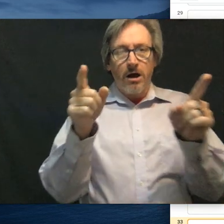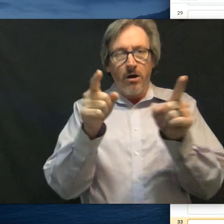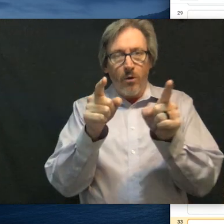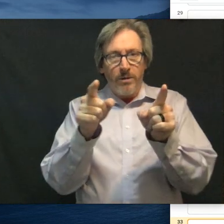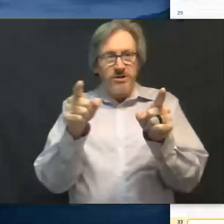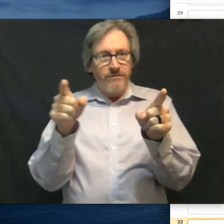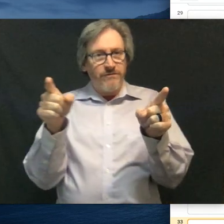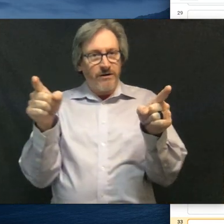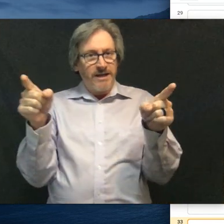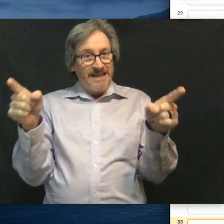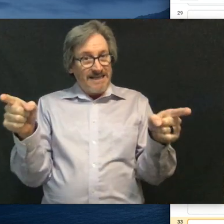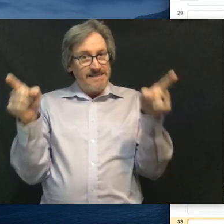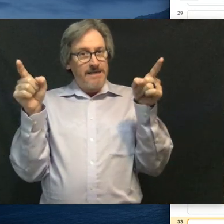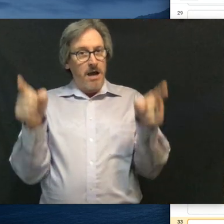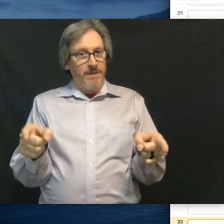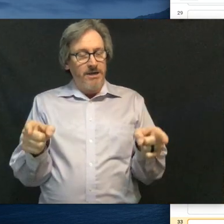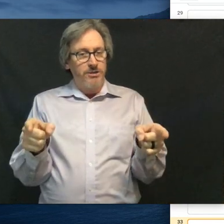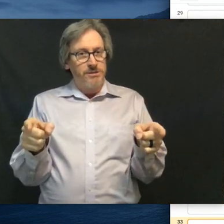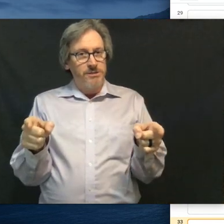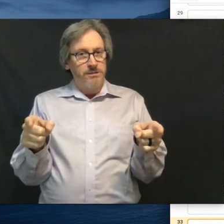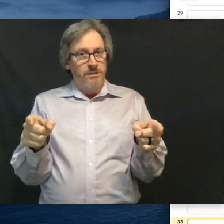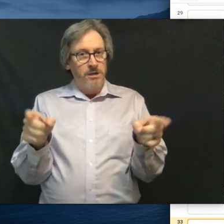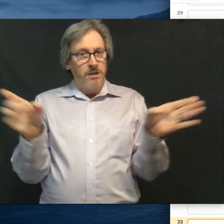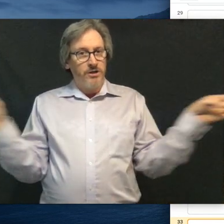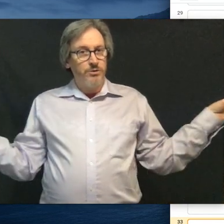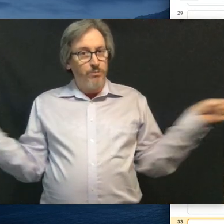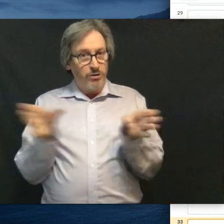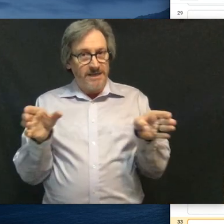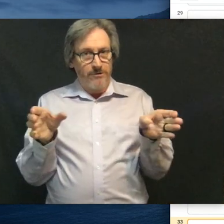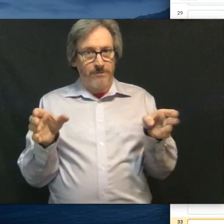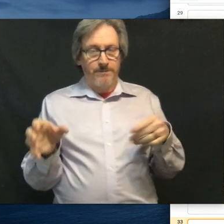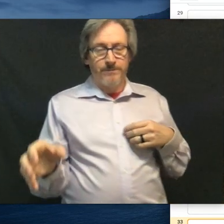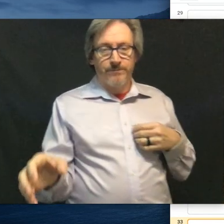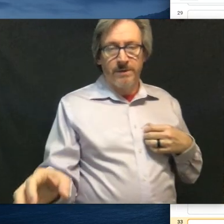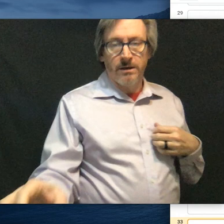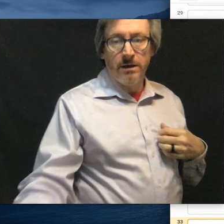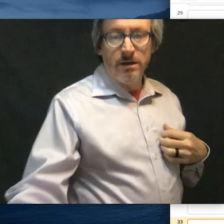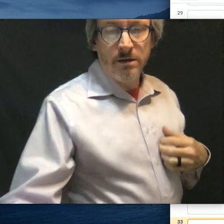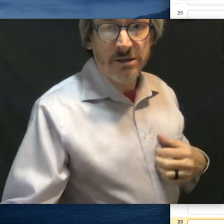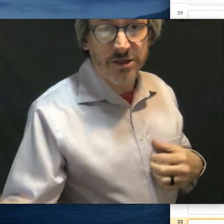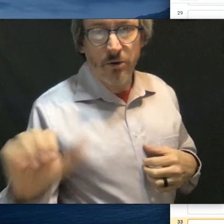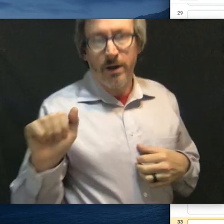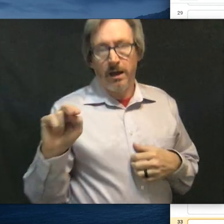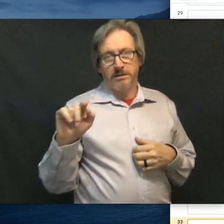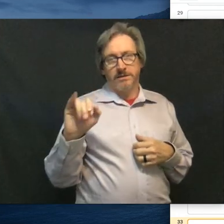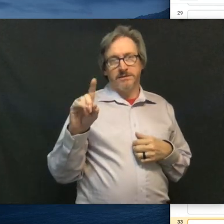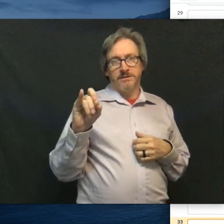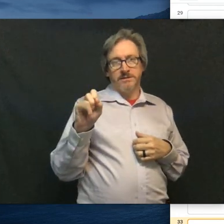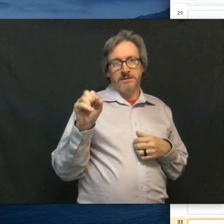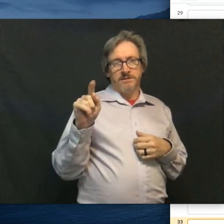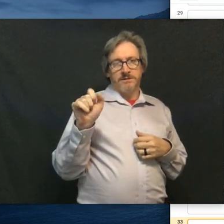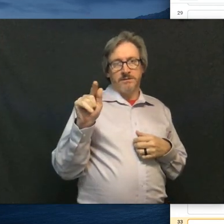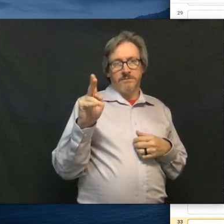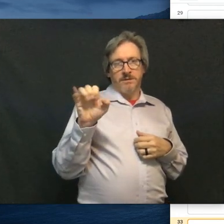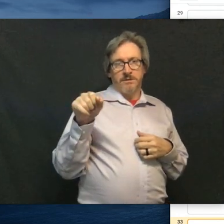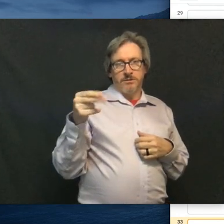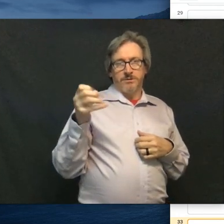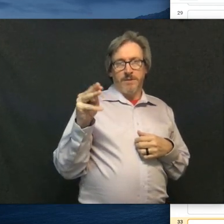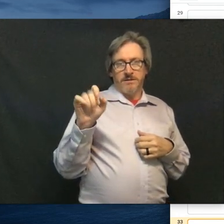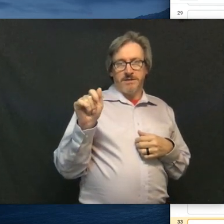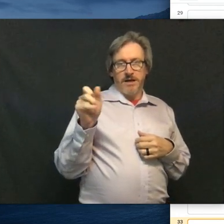is a whole bunch of very easy combinations that you put together. So,